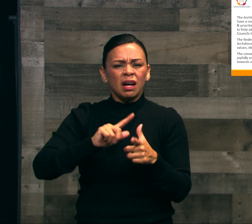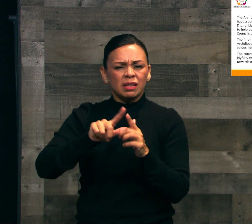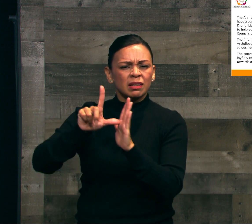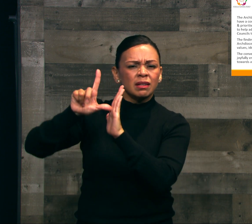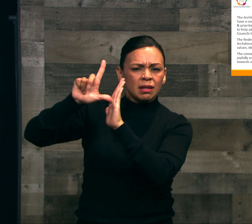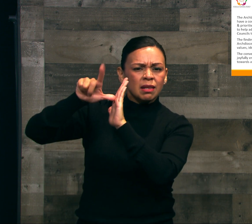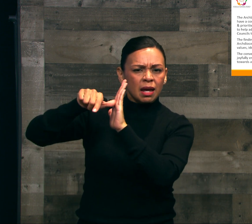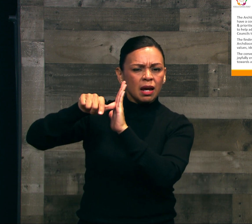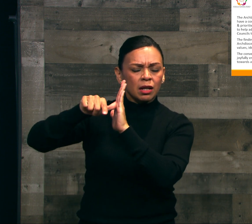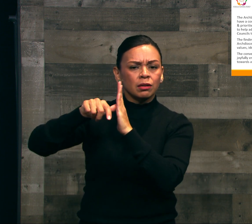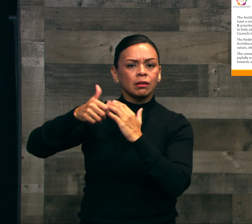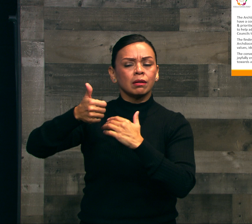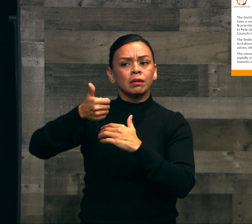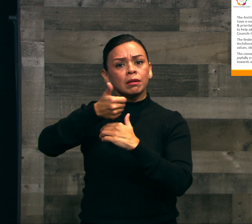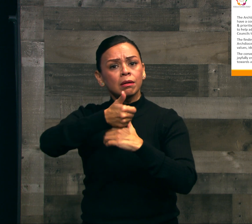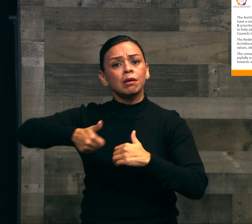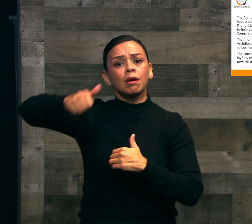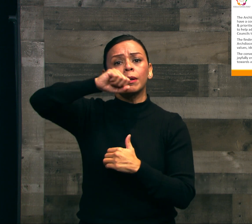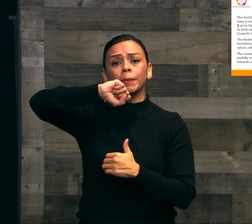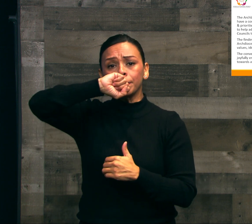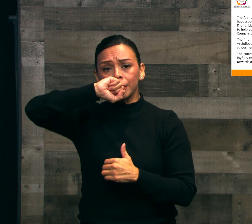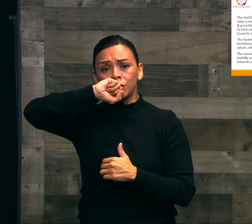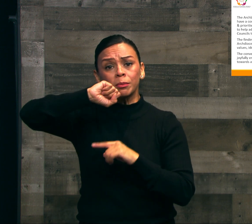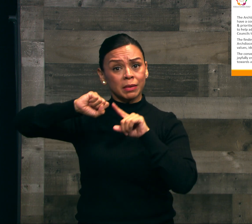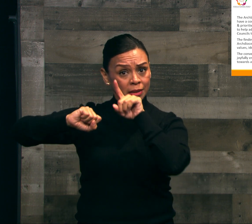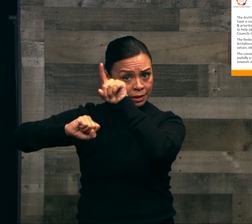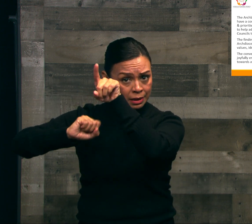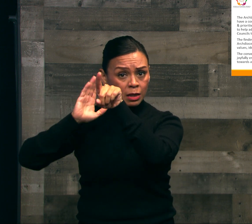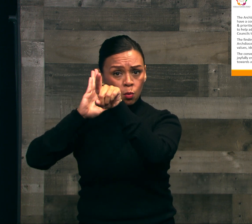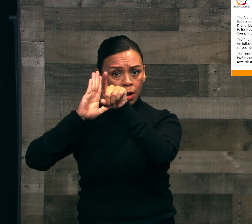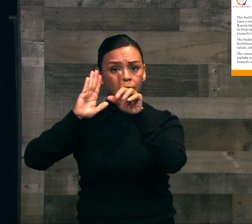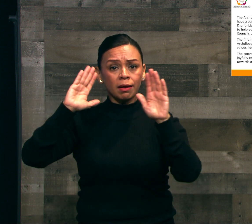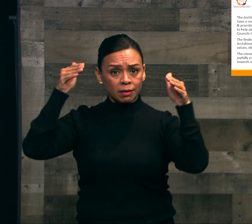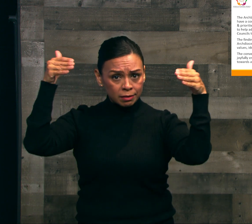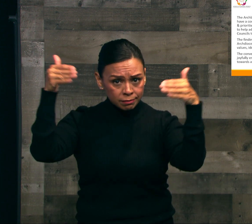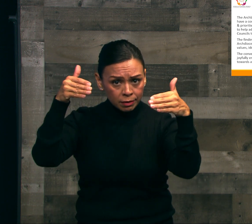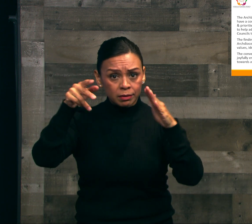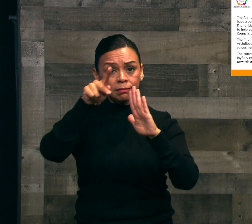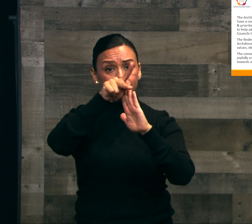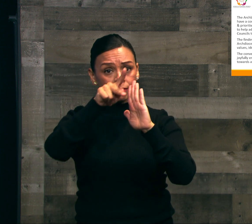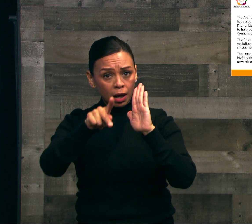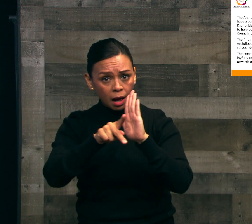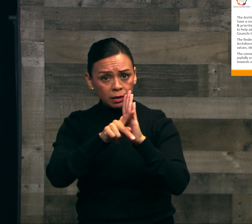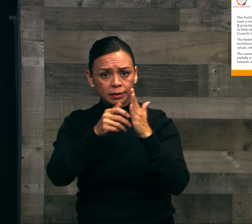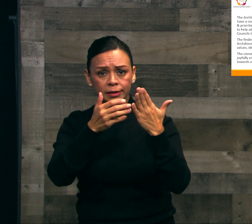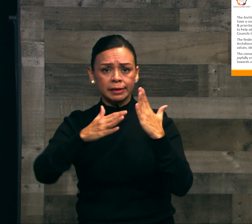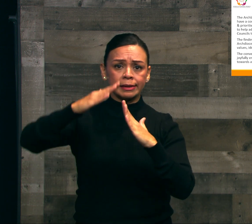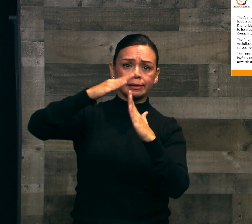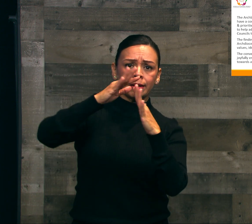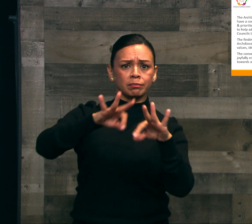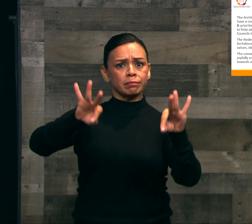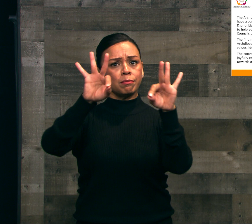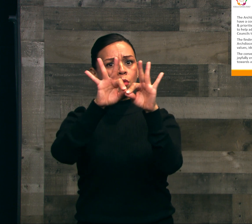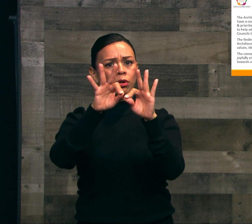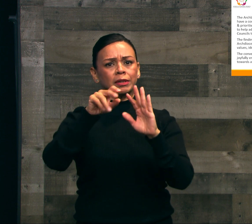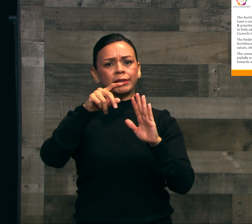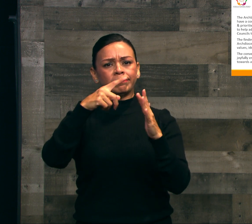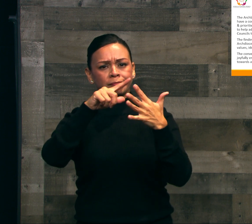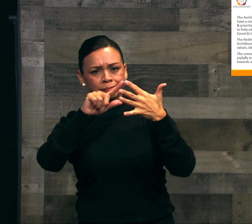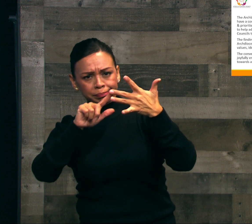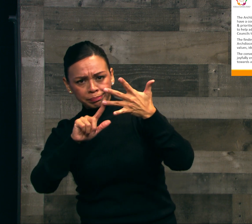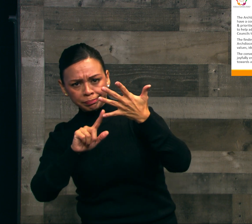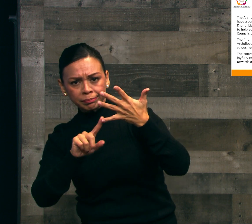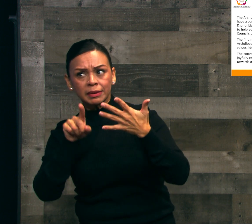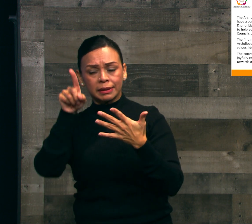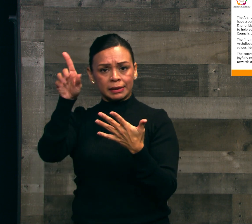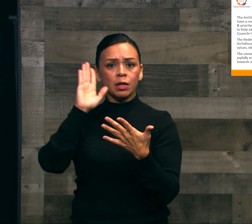then ultimately it will to a place where the Archbishop will address priorities and policies and